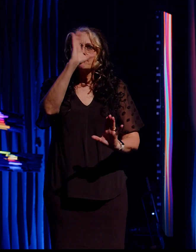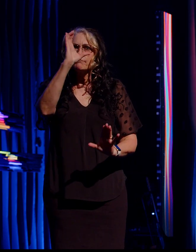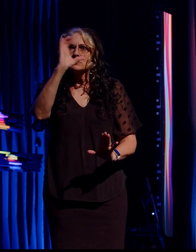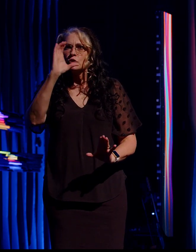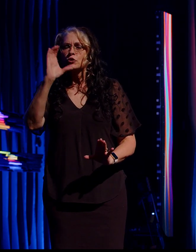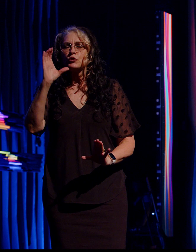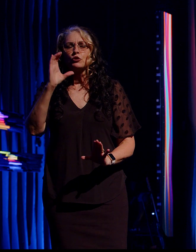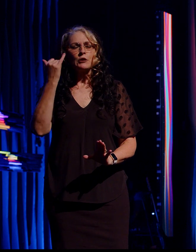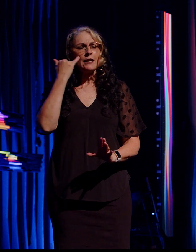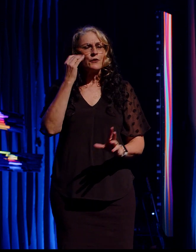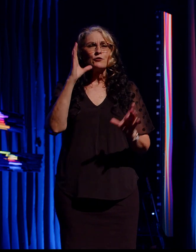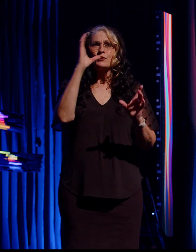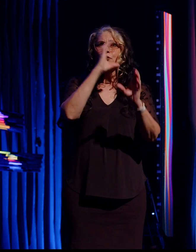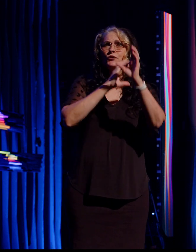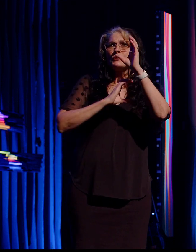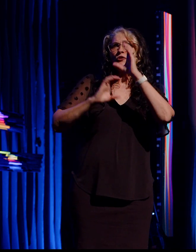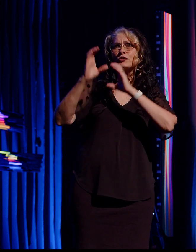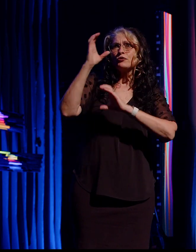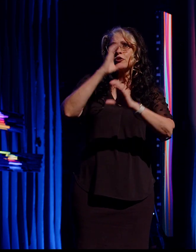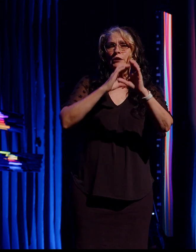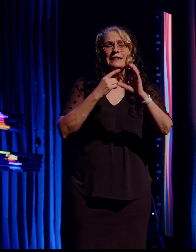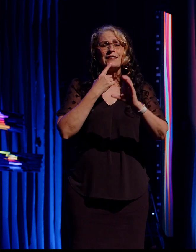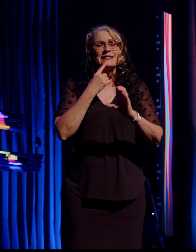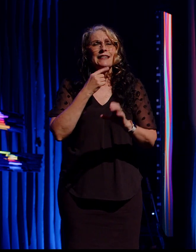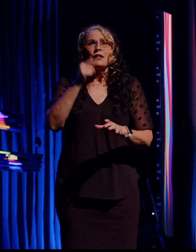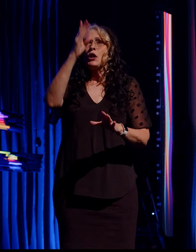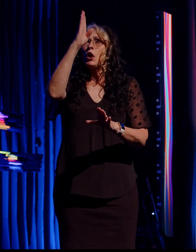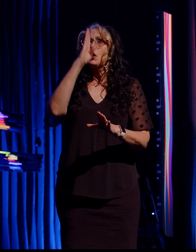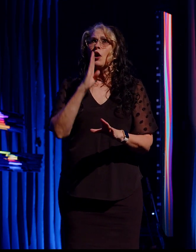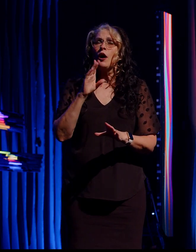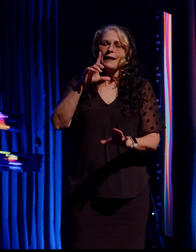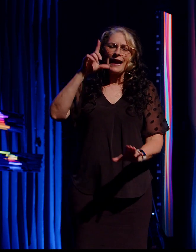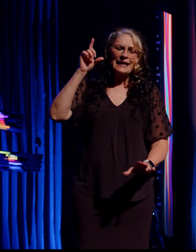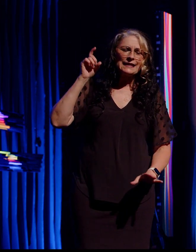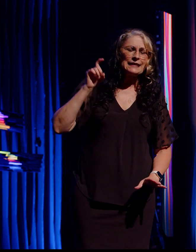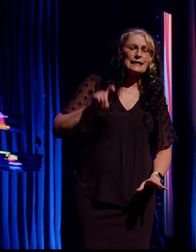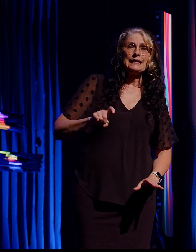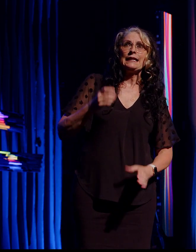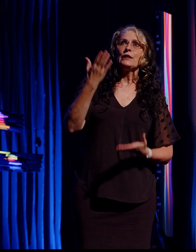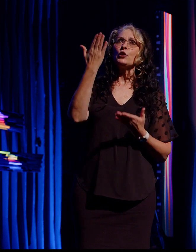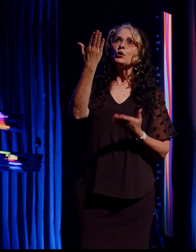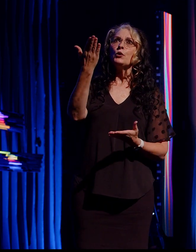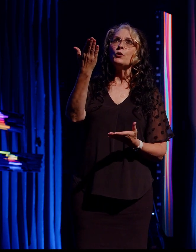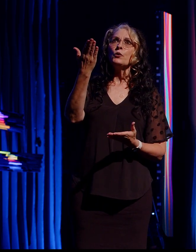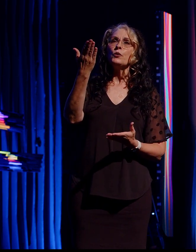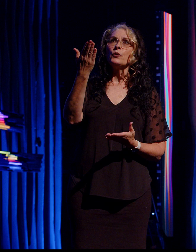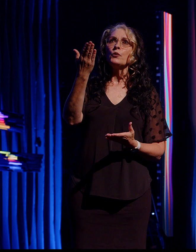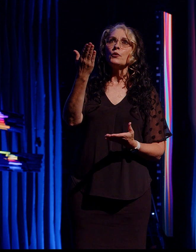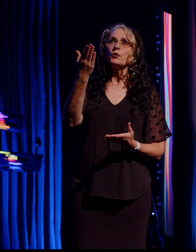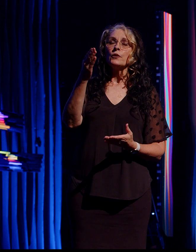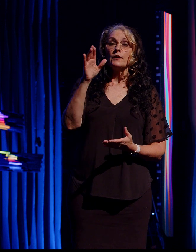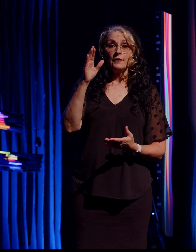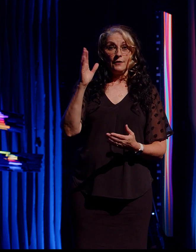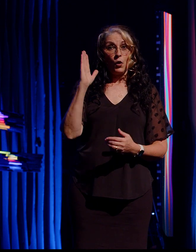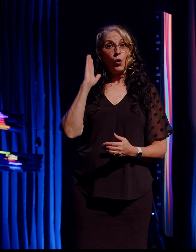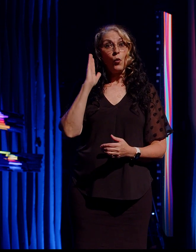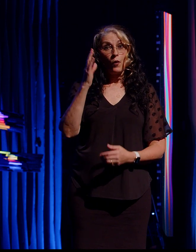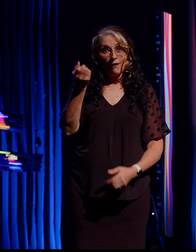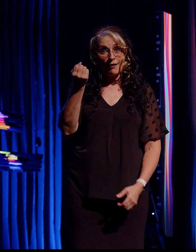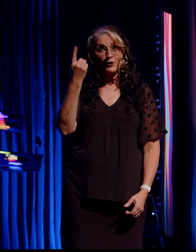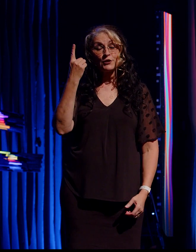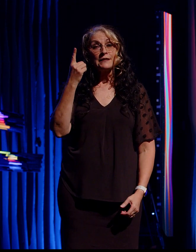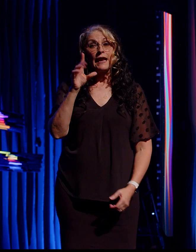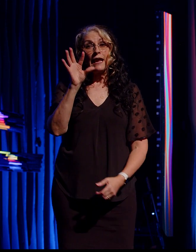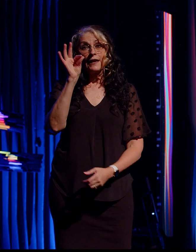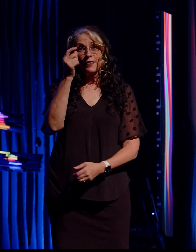it, if you're seeking it, if you're just saying like, God, I need you, then you will understand the